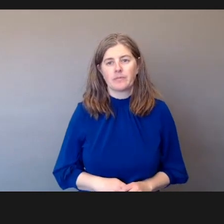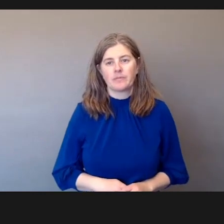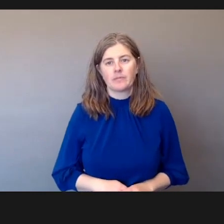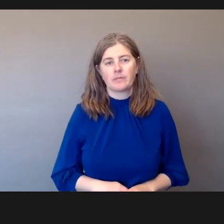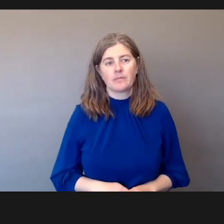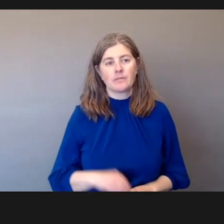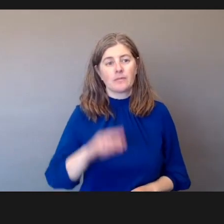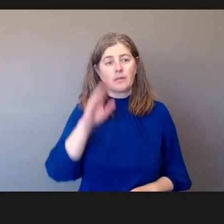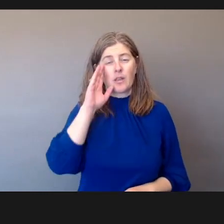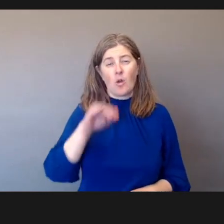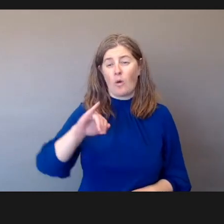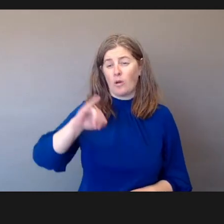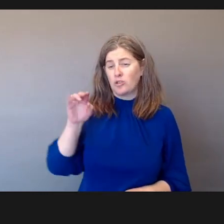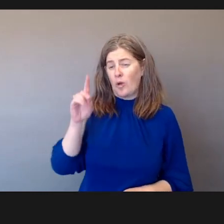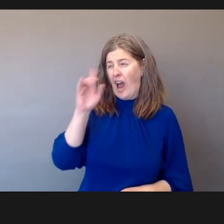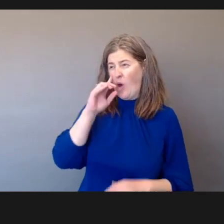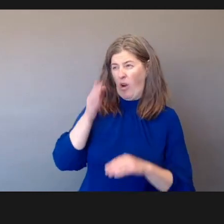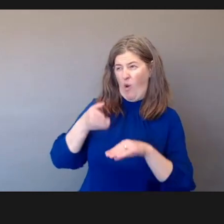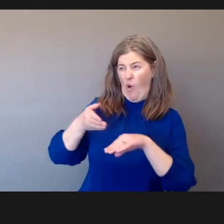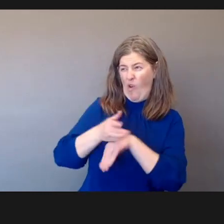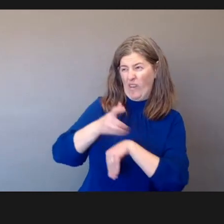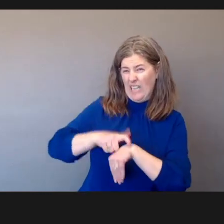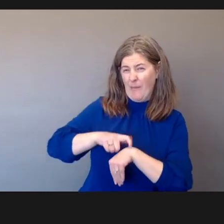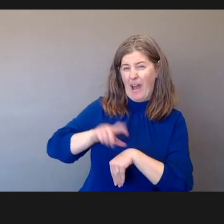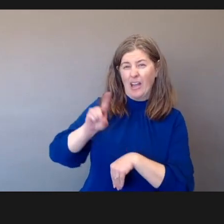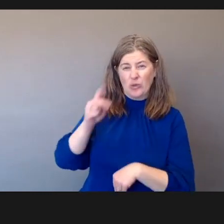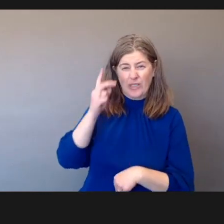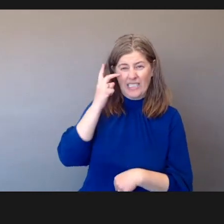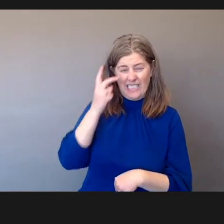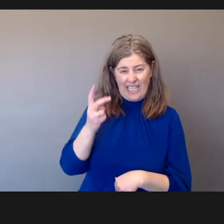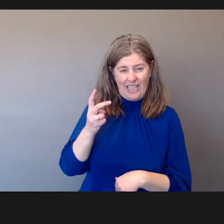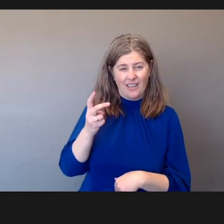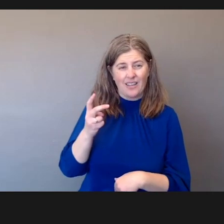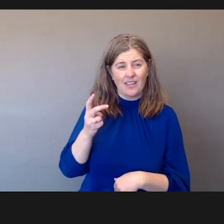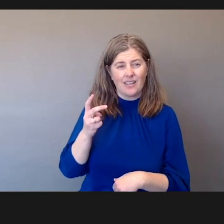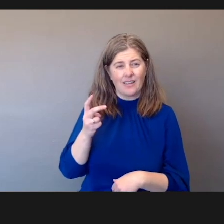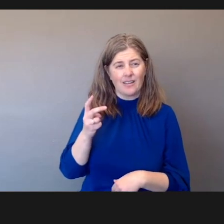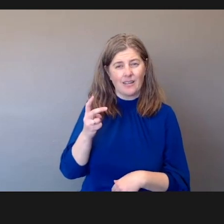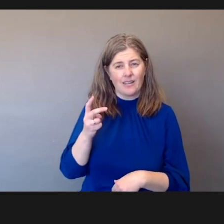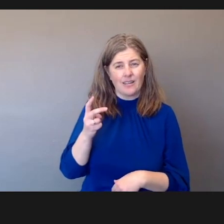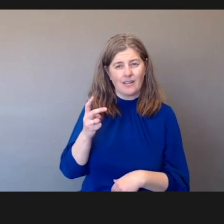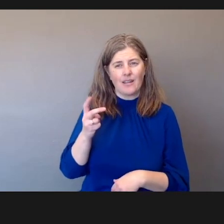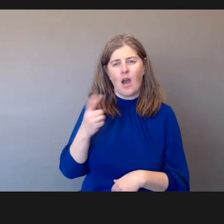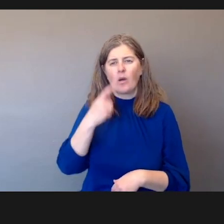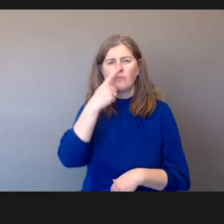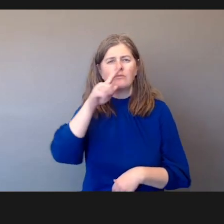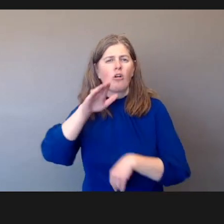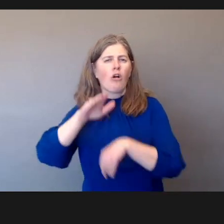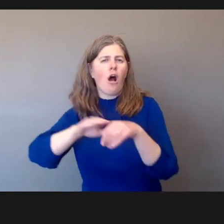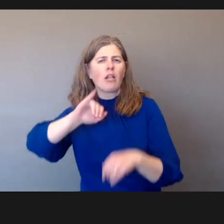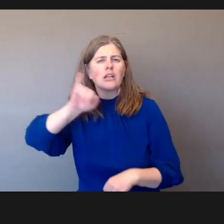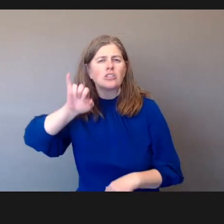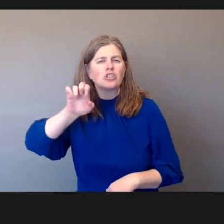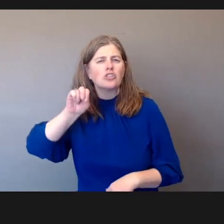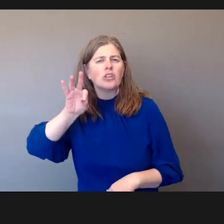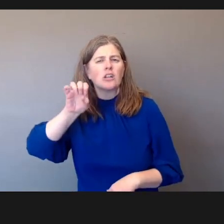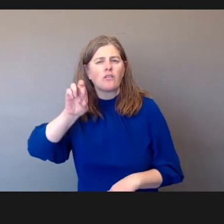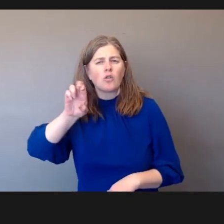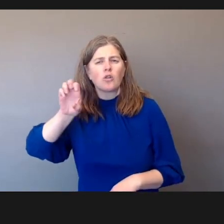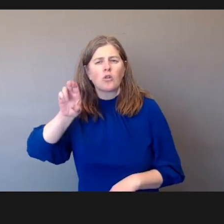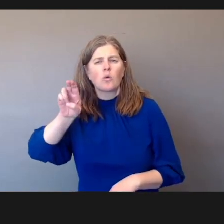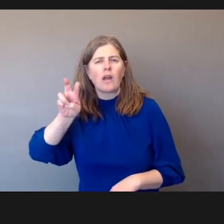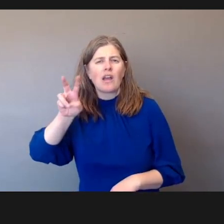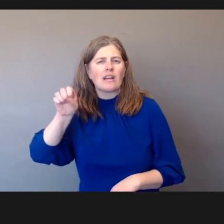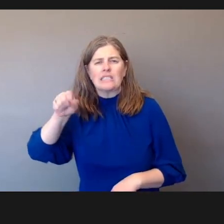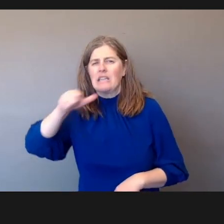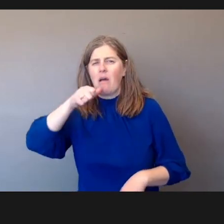Jody, I know we're over. I do see that. I'd like to call on Jennifer Cuevas. All right. She has not